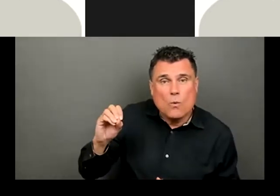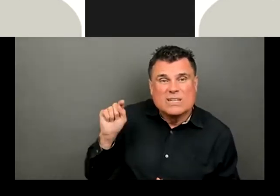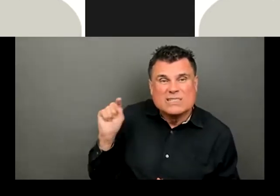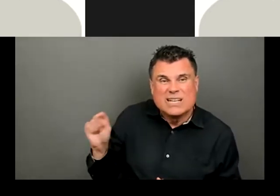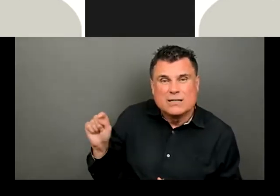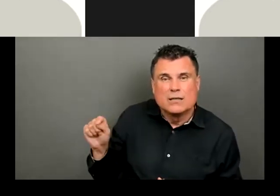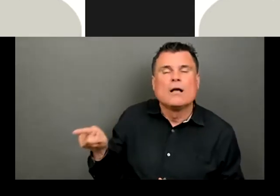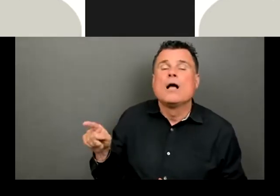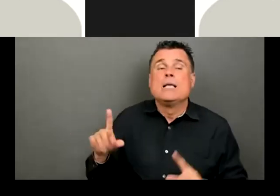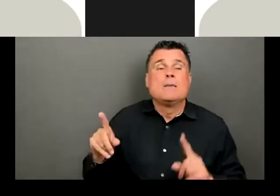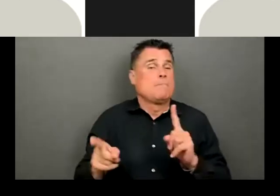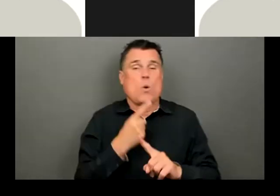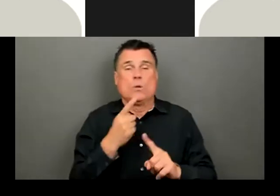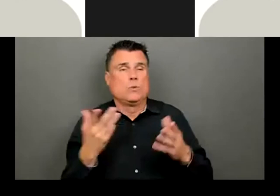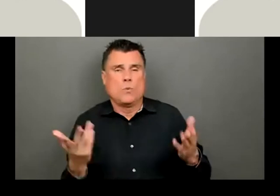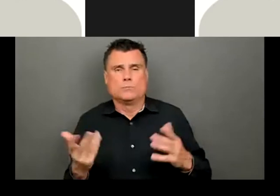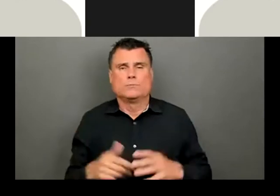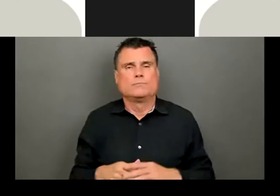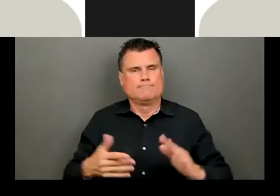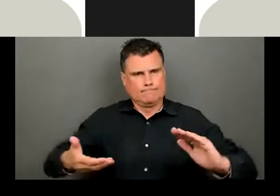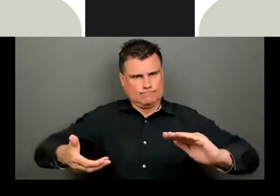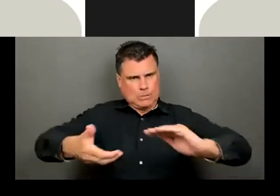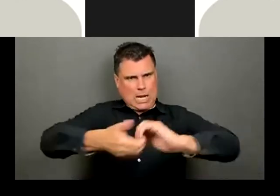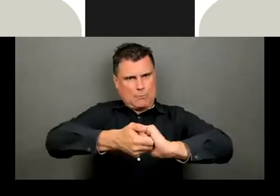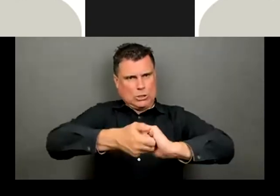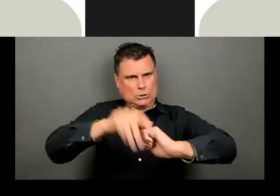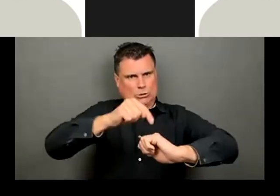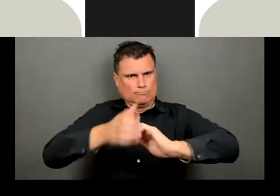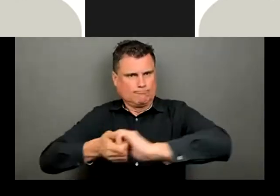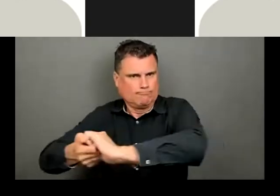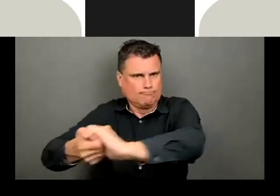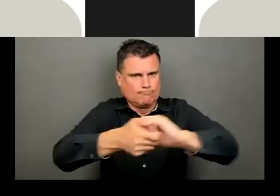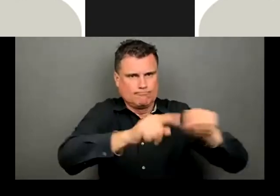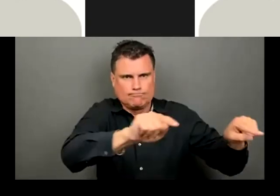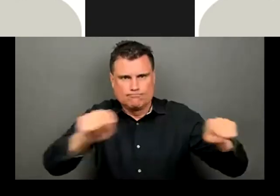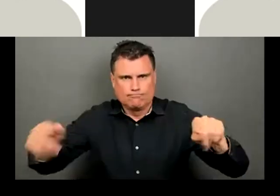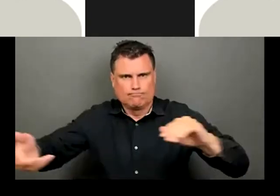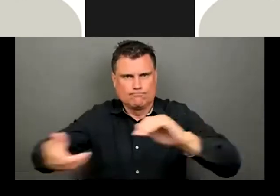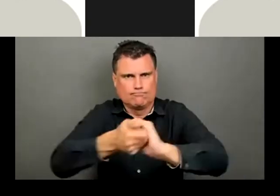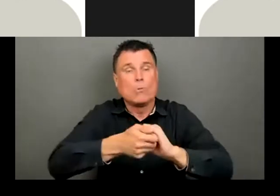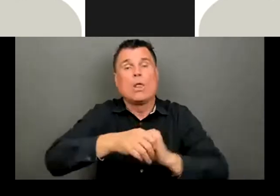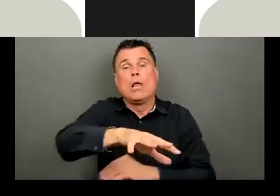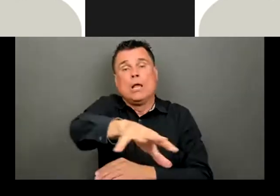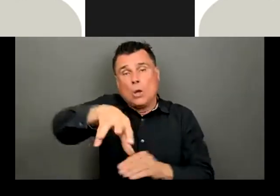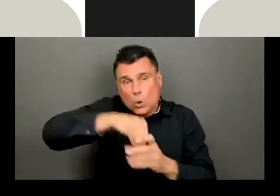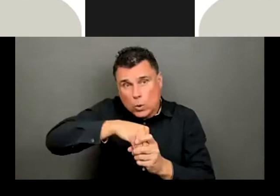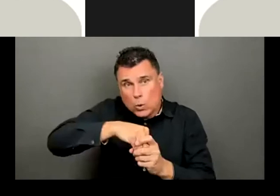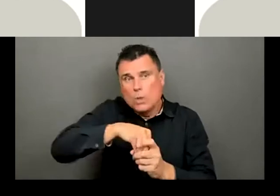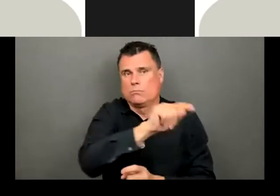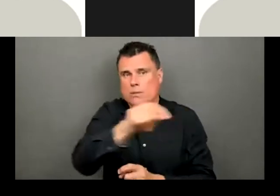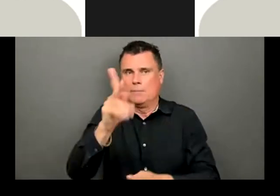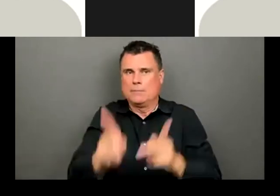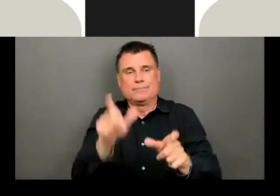collaboration to those that you target, not only for persons with disability, for you have to look at also gender for